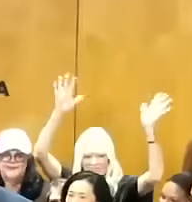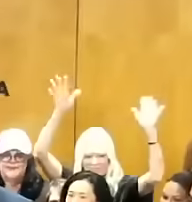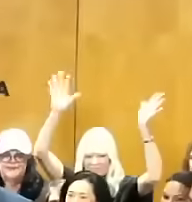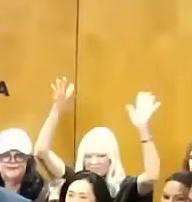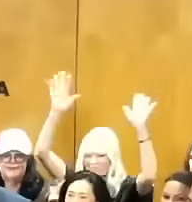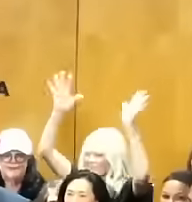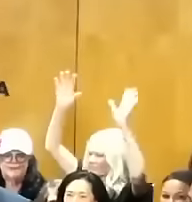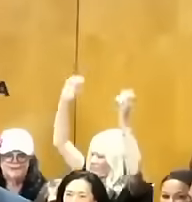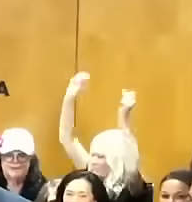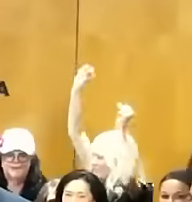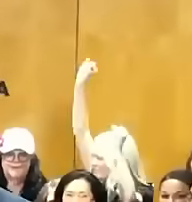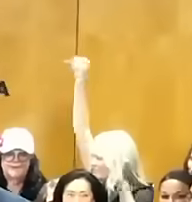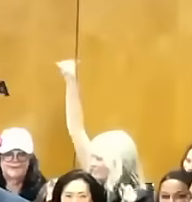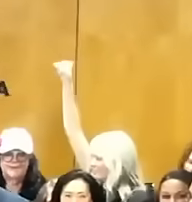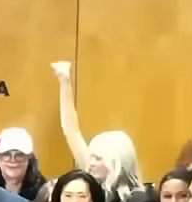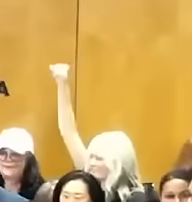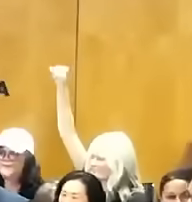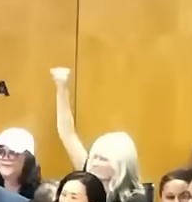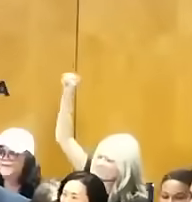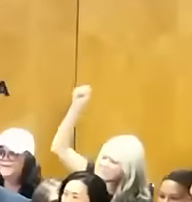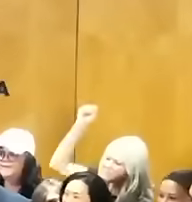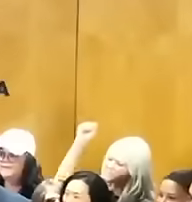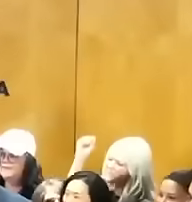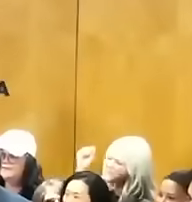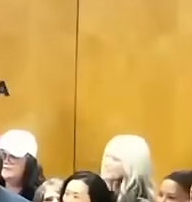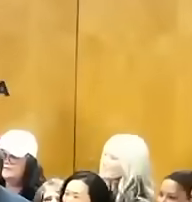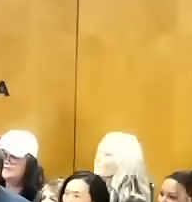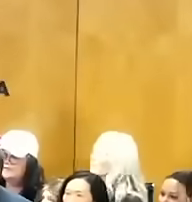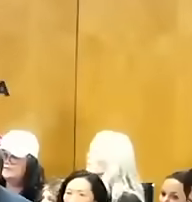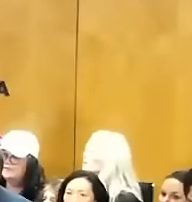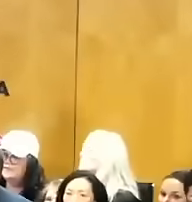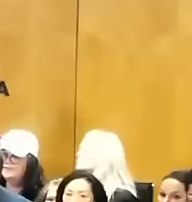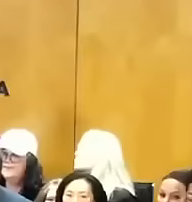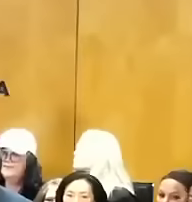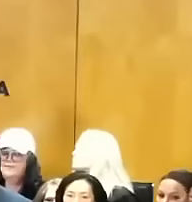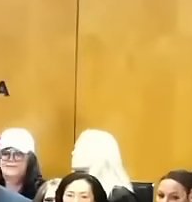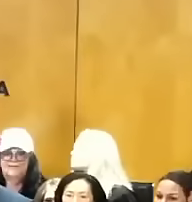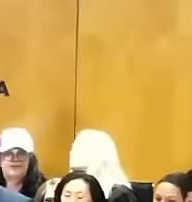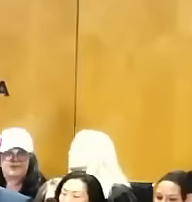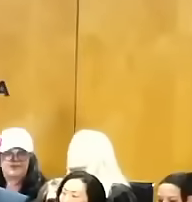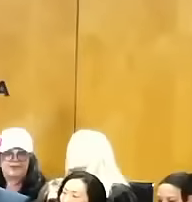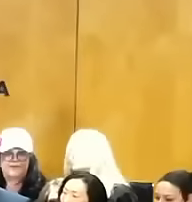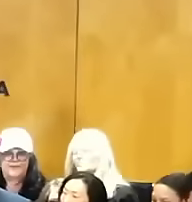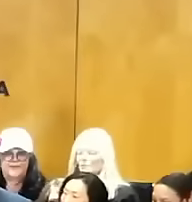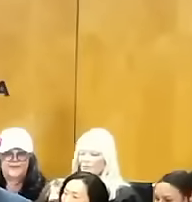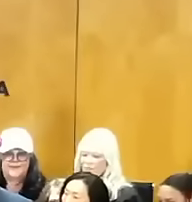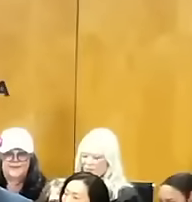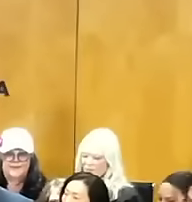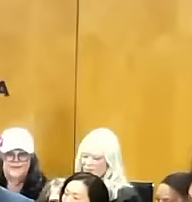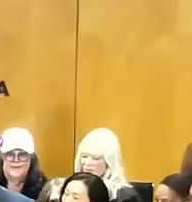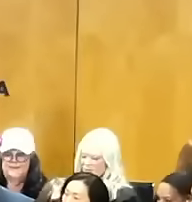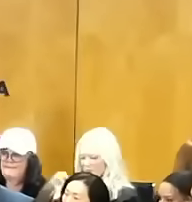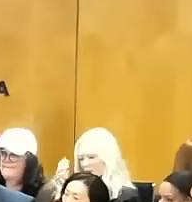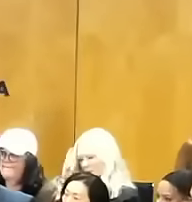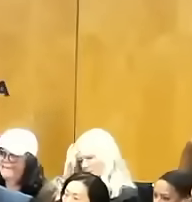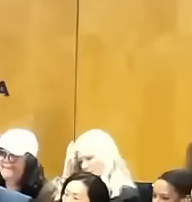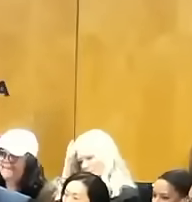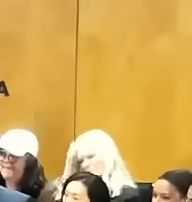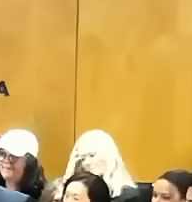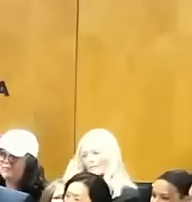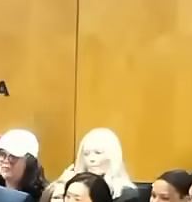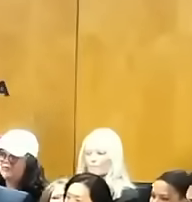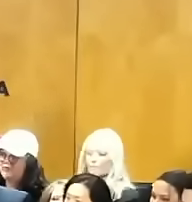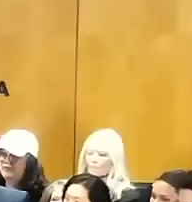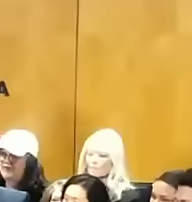Thanks, Duncan and Fran. Any other questions? If not, we're going to move to the photos, and Damon's coming back to take that